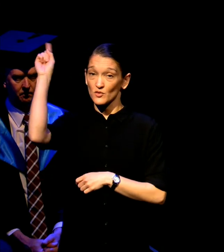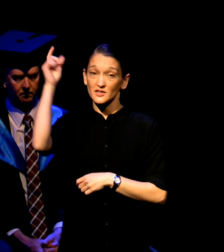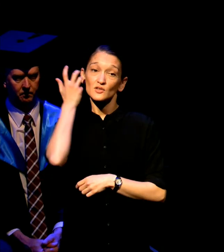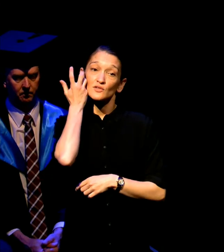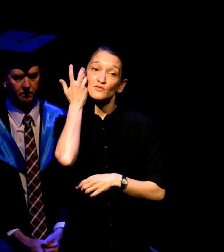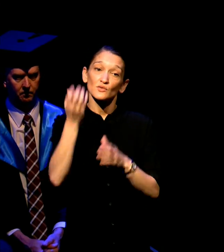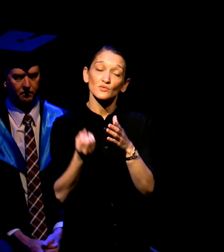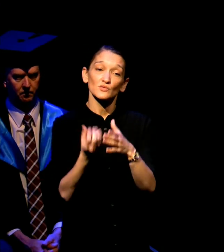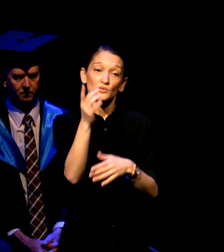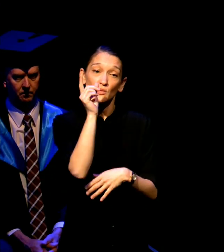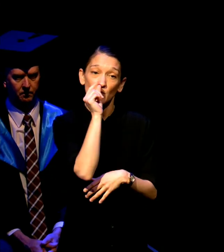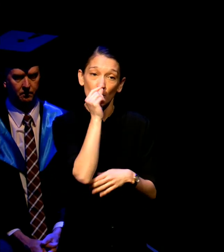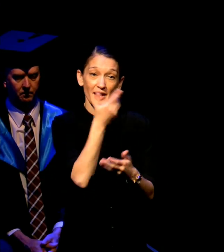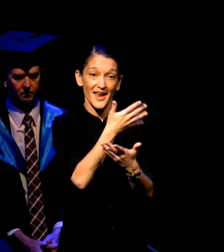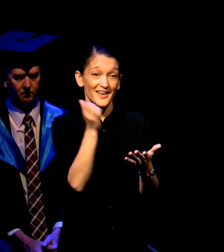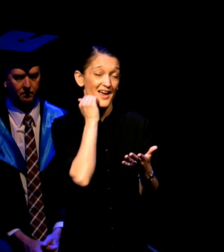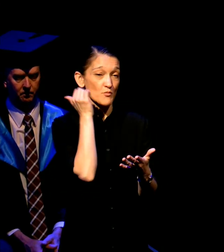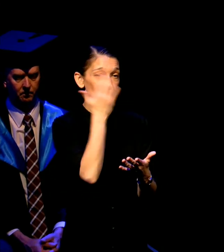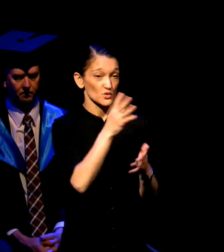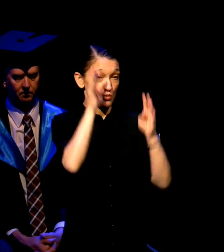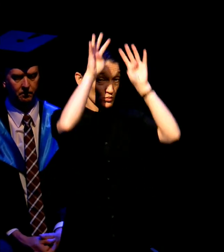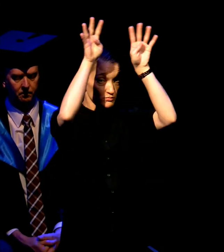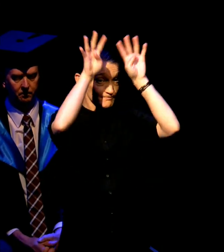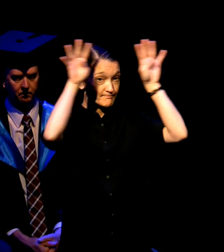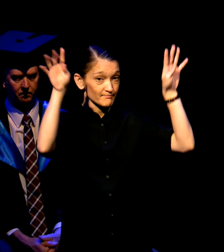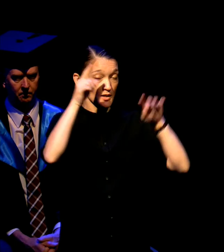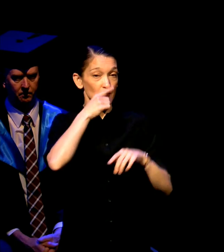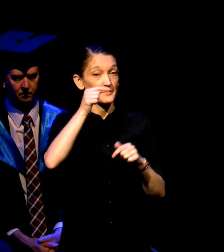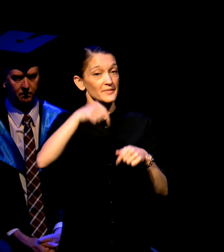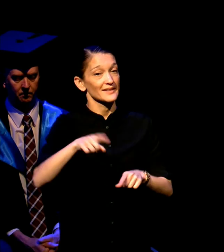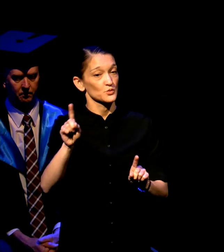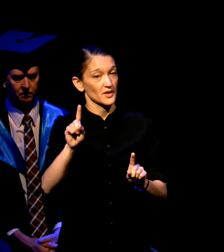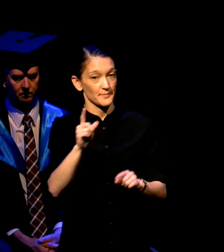and to any Aboriginal and Torres Strait Islander people with us today.